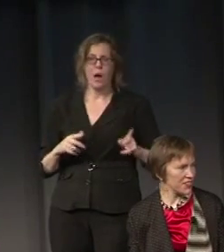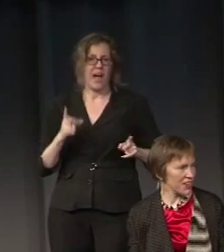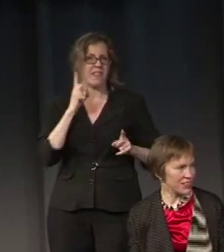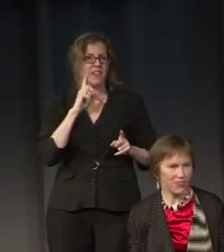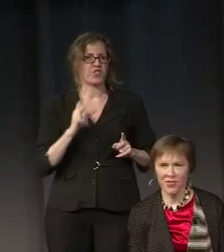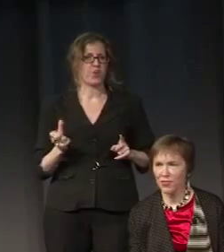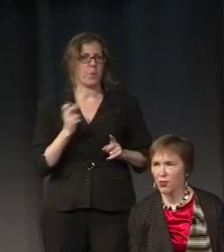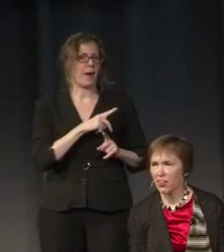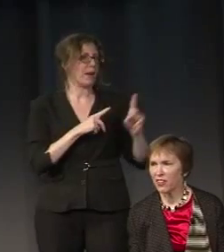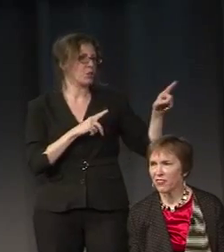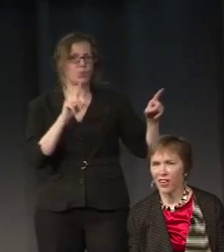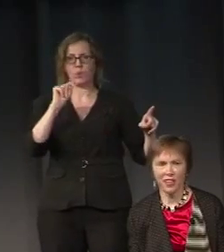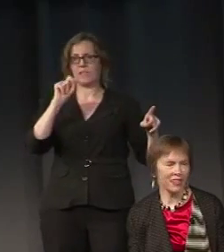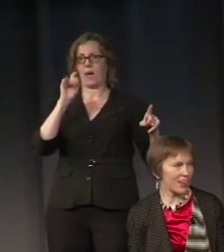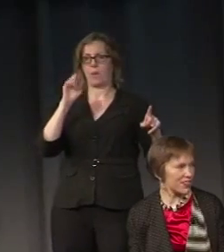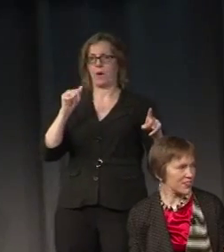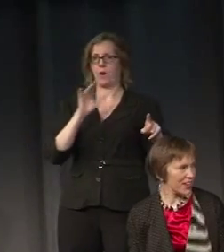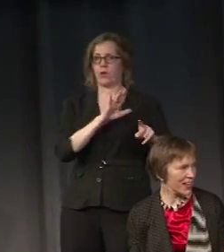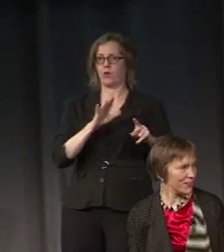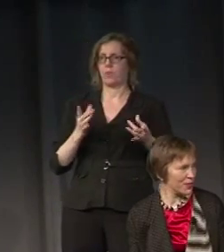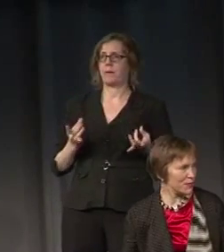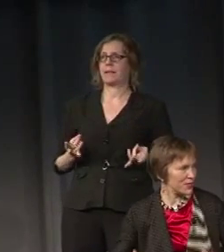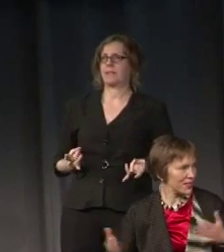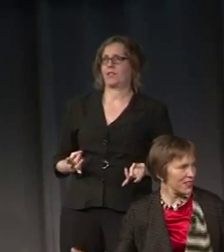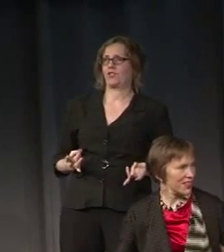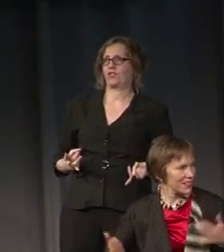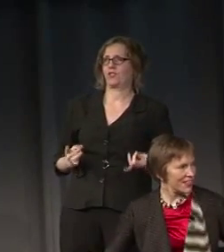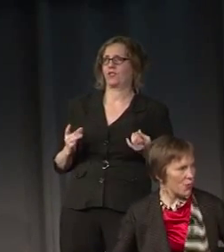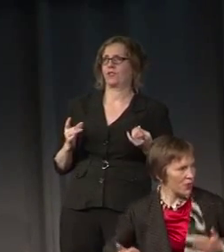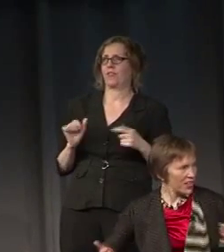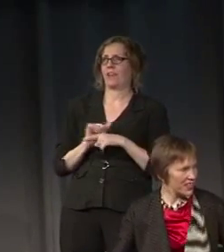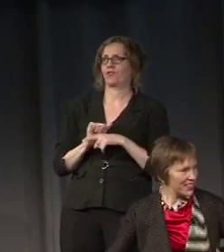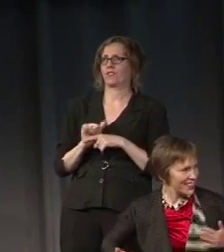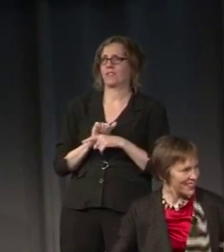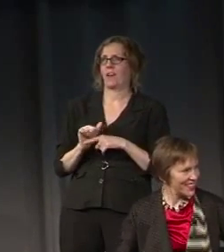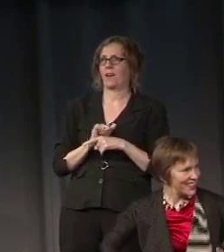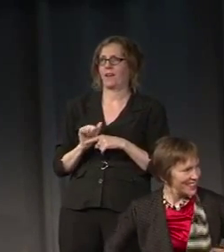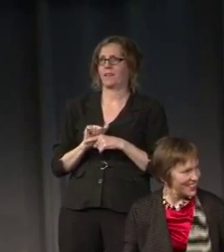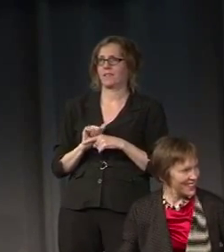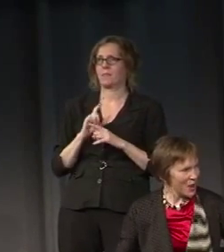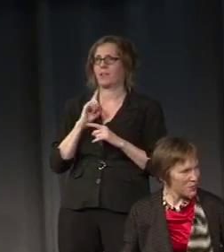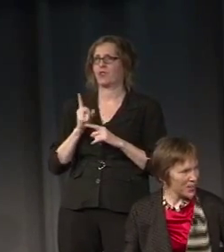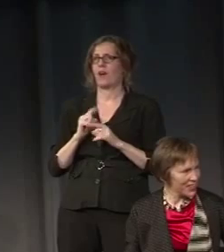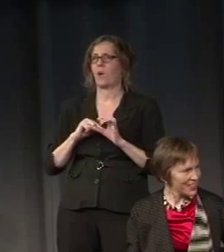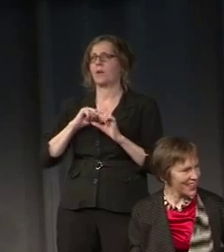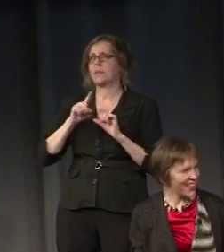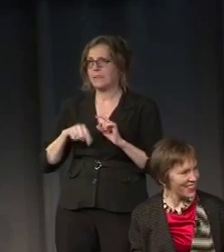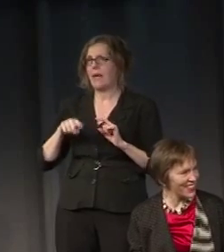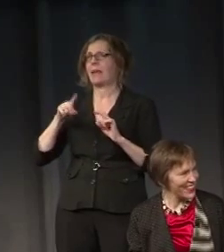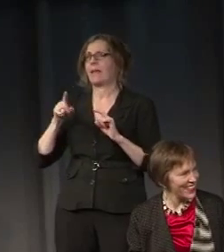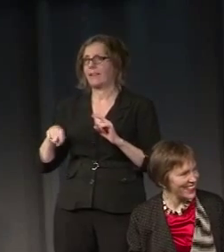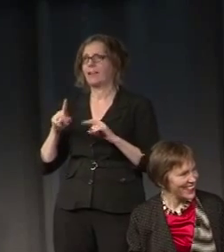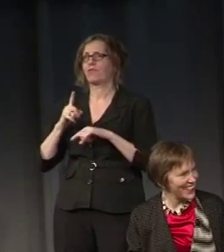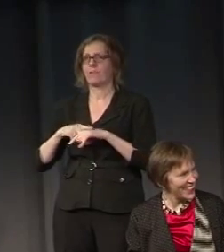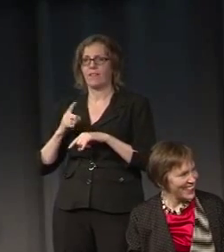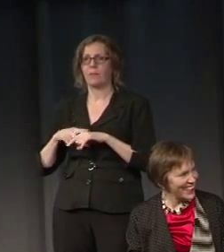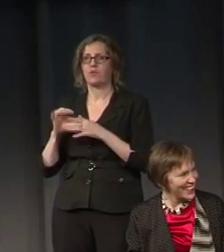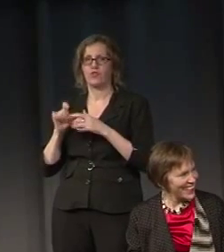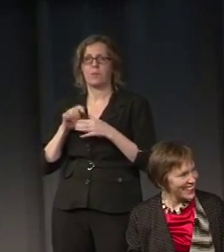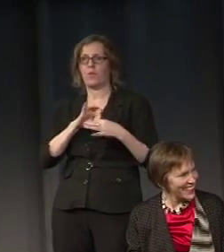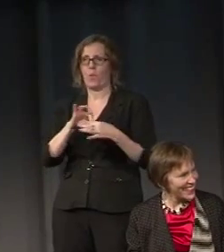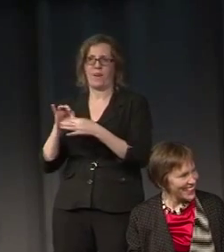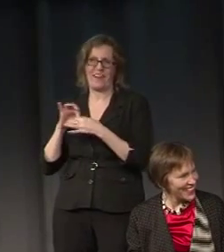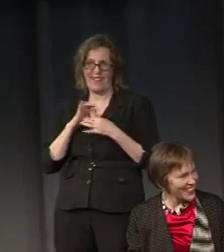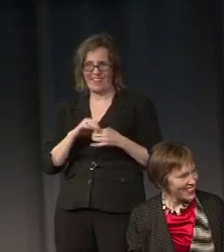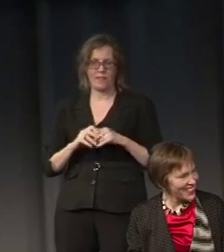meditation exercise for this one, right? And get our circadian rhythms coordinated and humming together. I don't